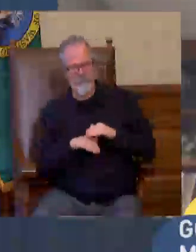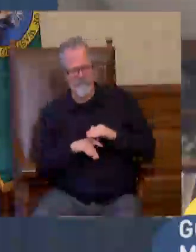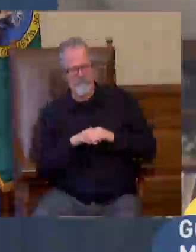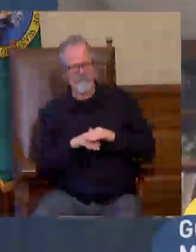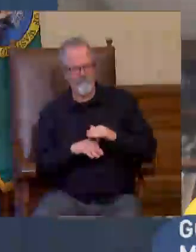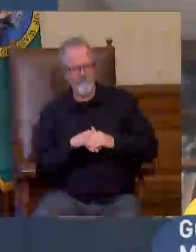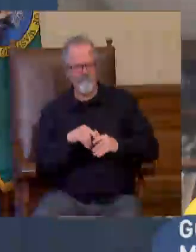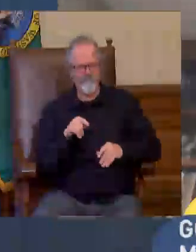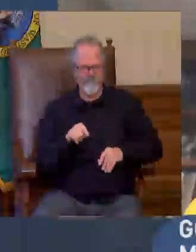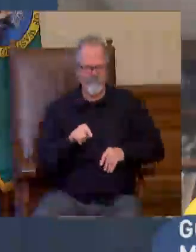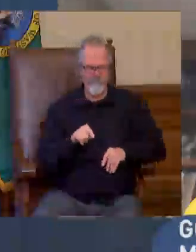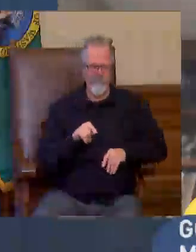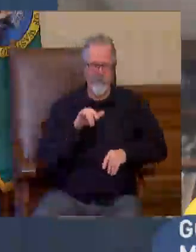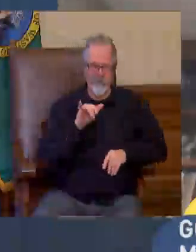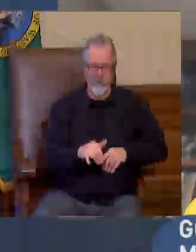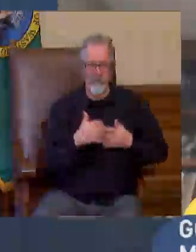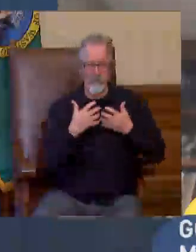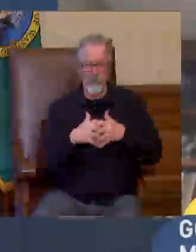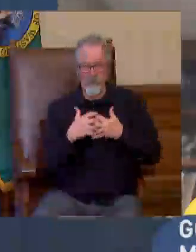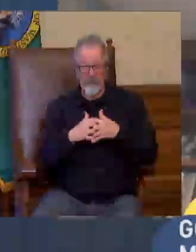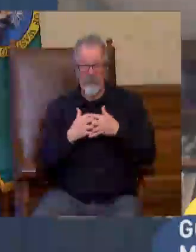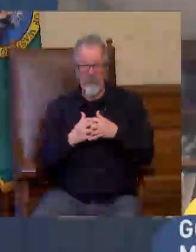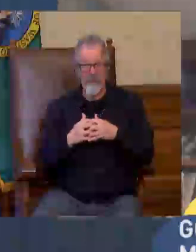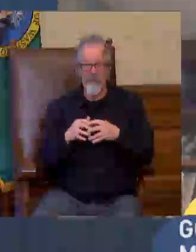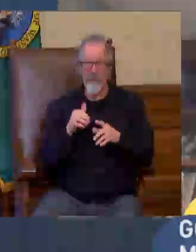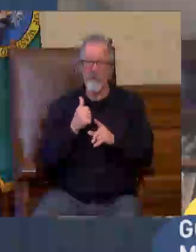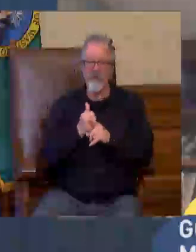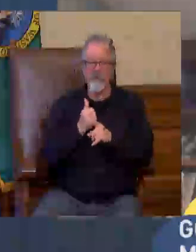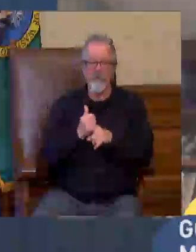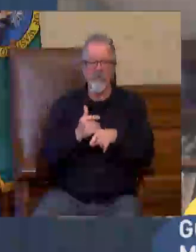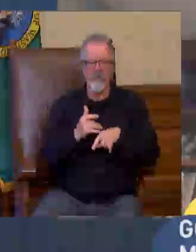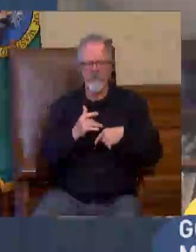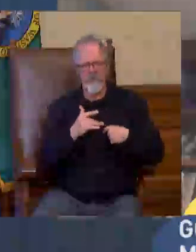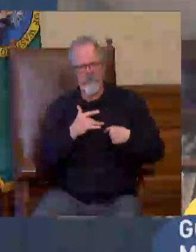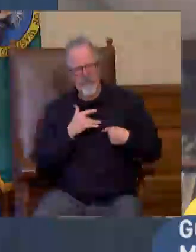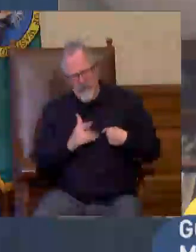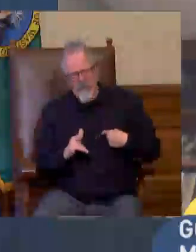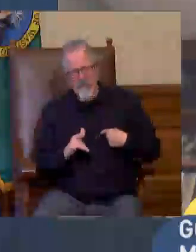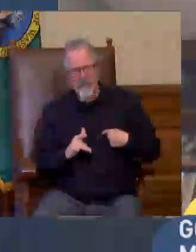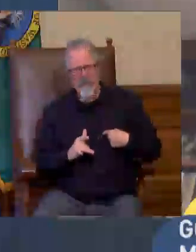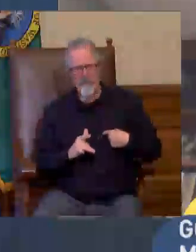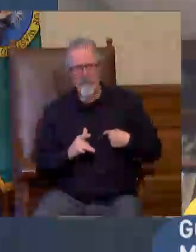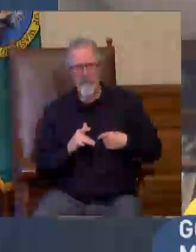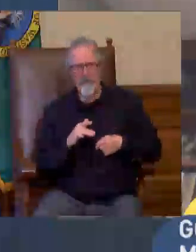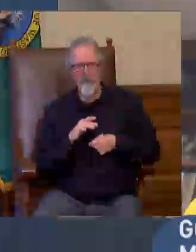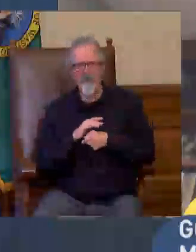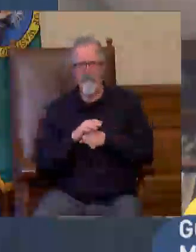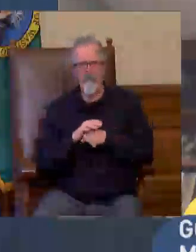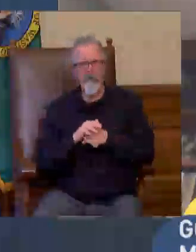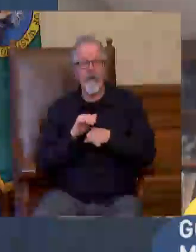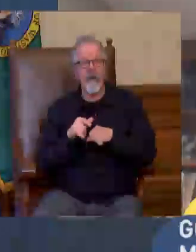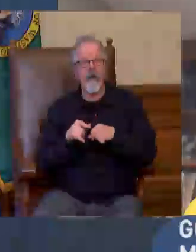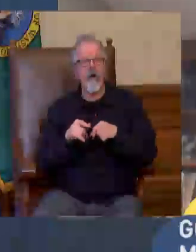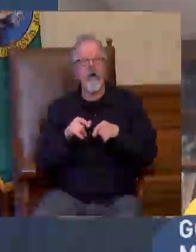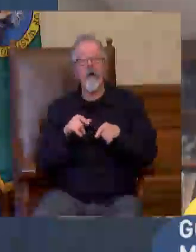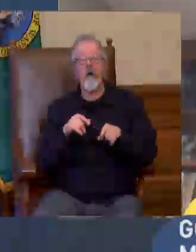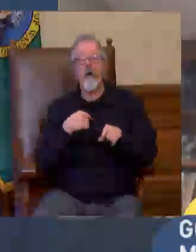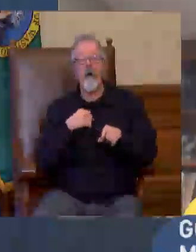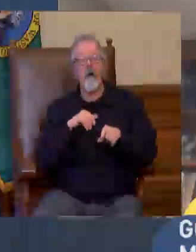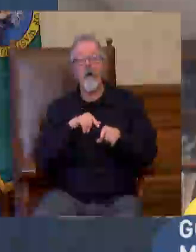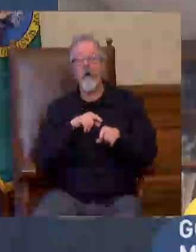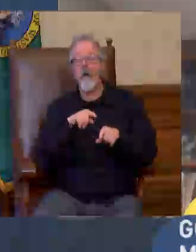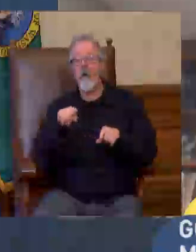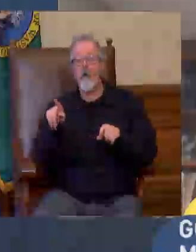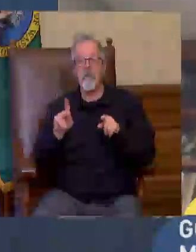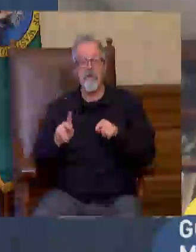all the people who have the disease, how many people will test positive using that test.